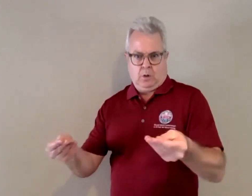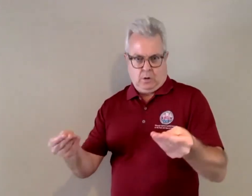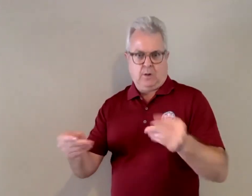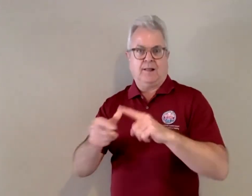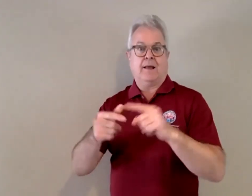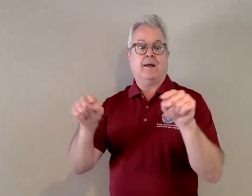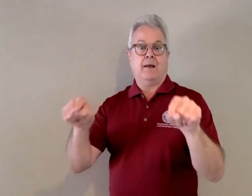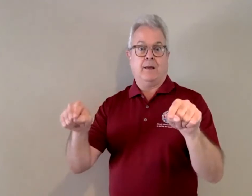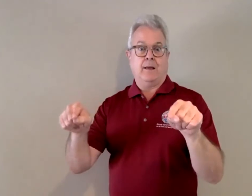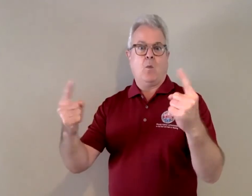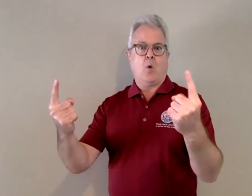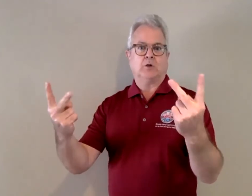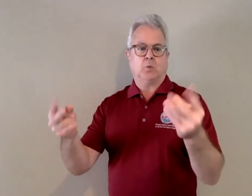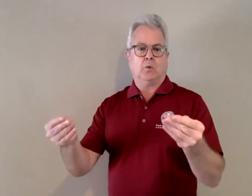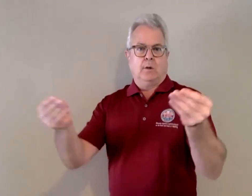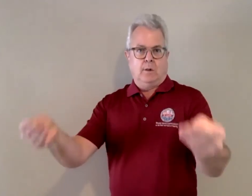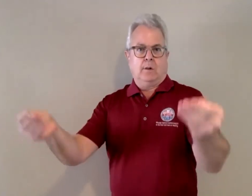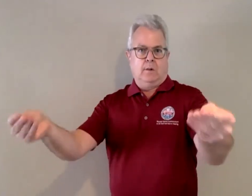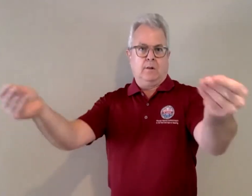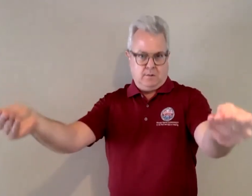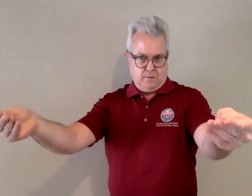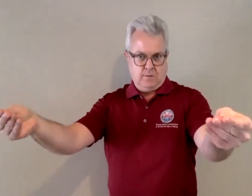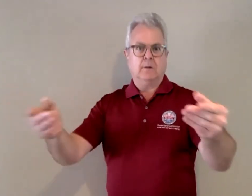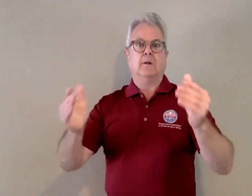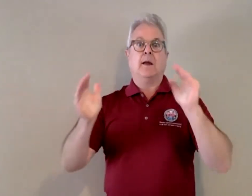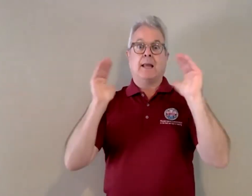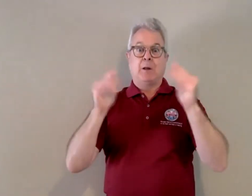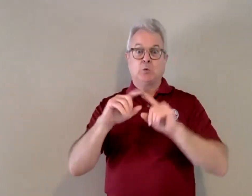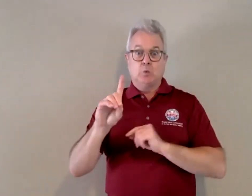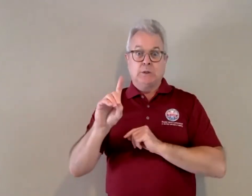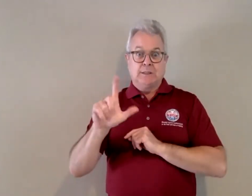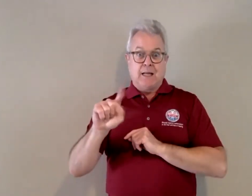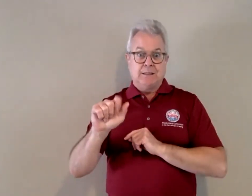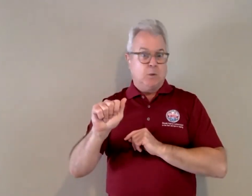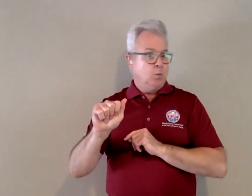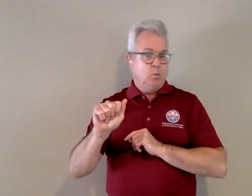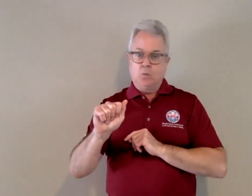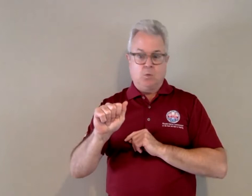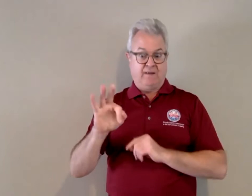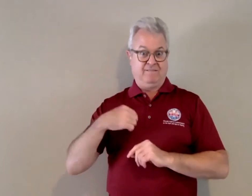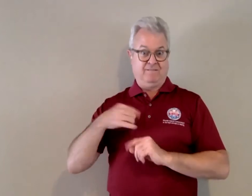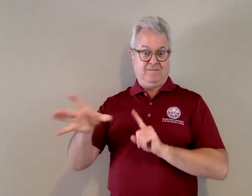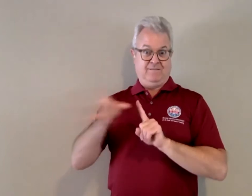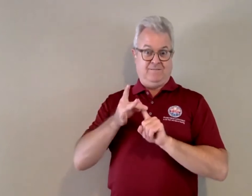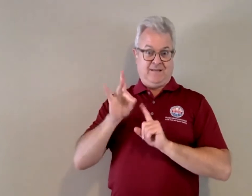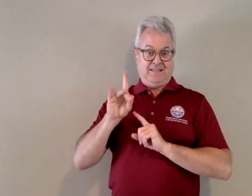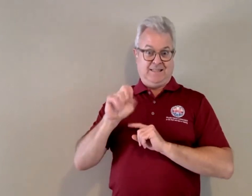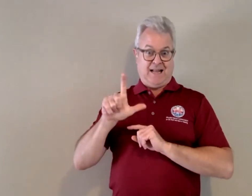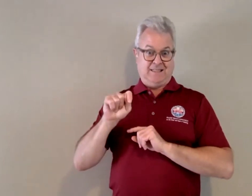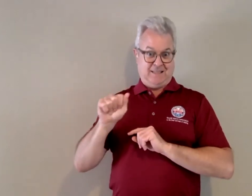it to 1 or 2 people, then those 2 people could give it to 1 or 2 people more. And that was